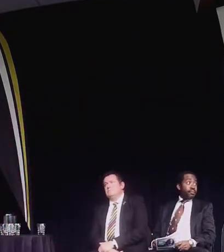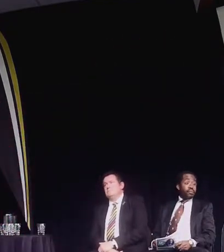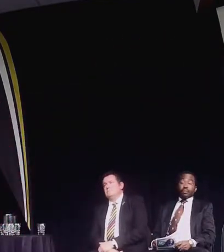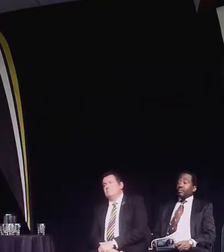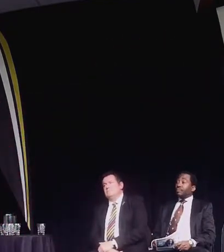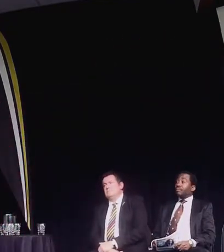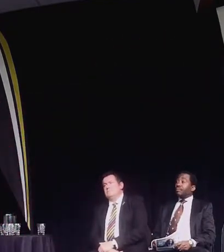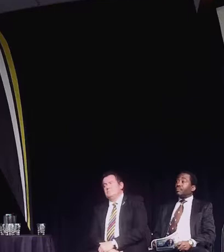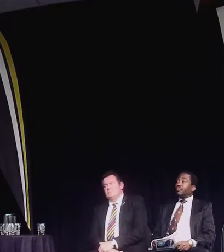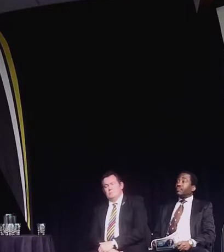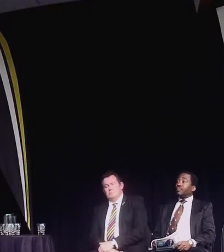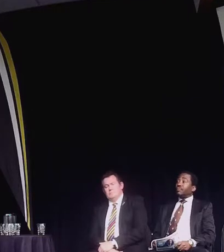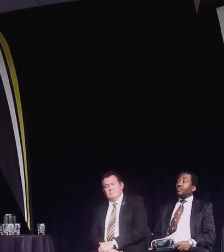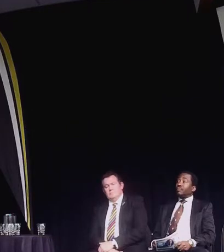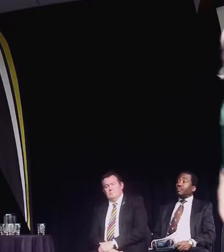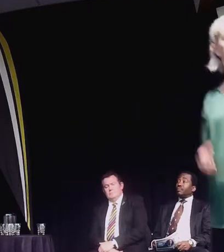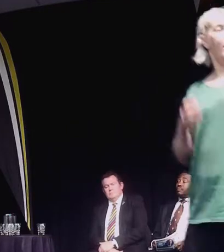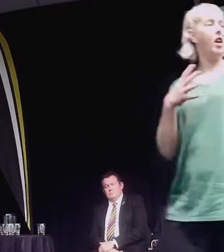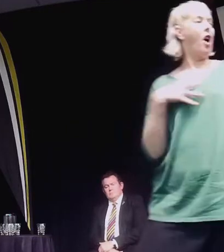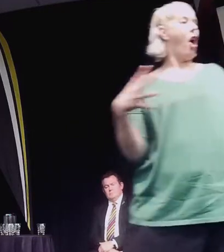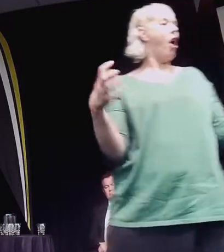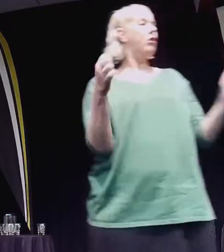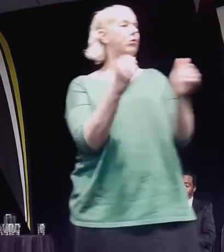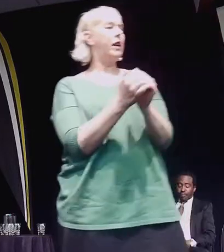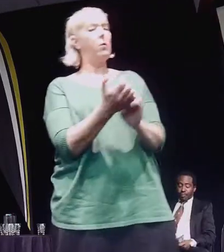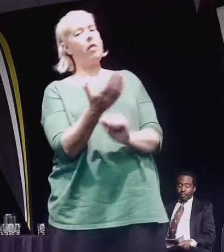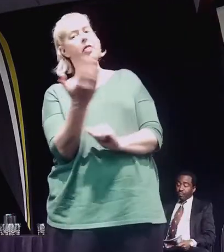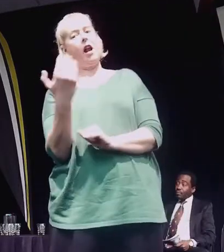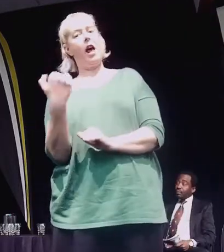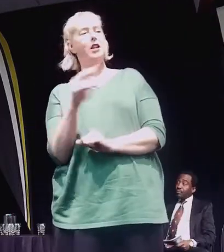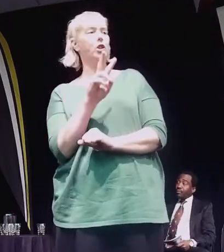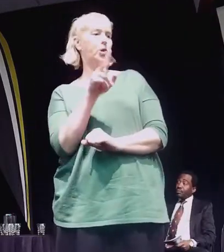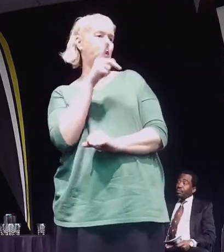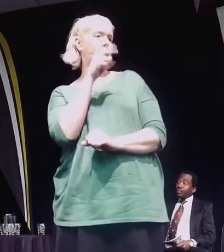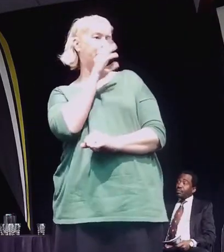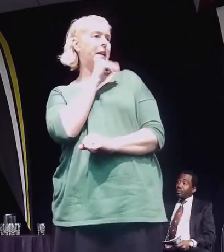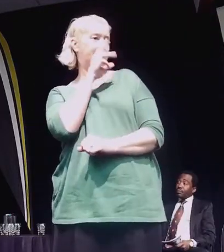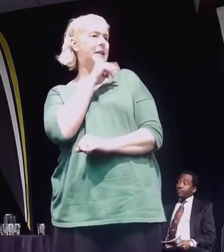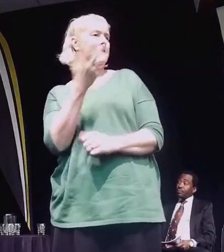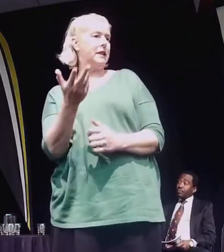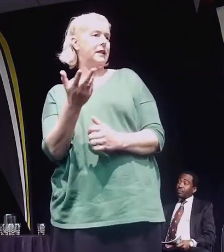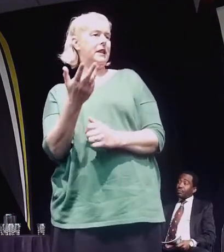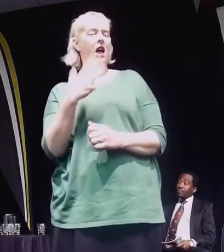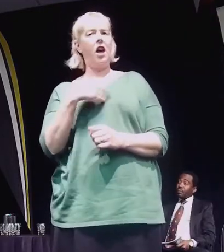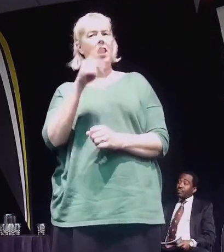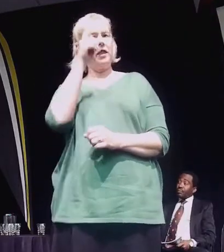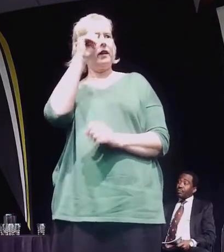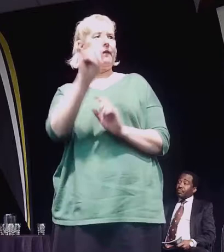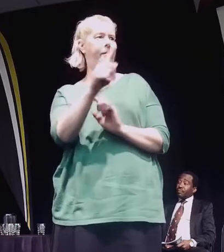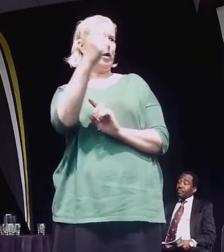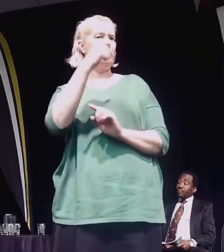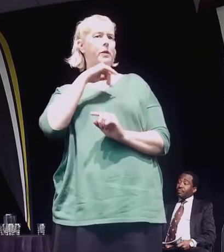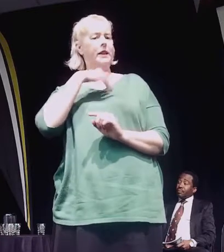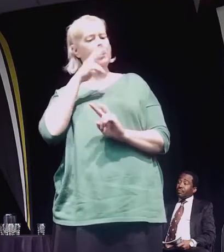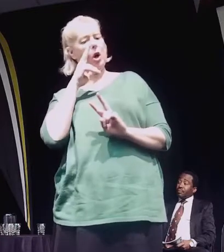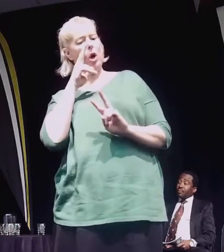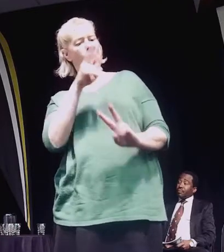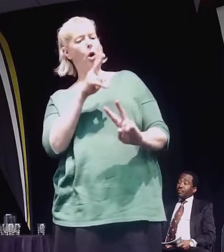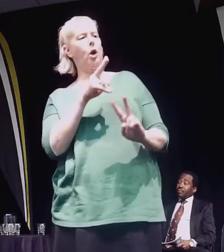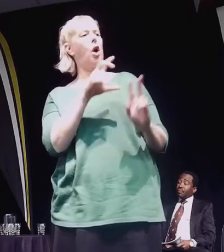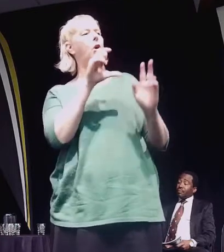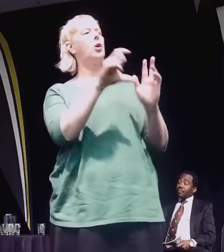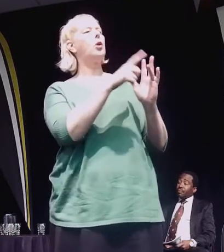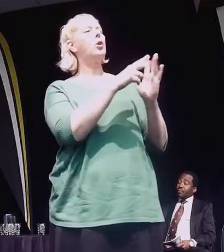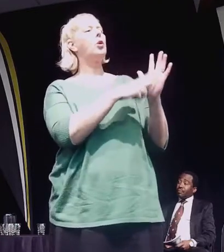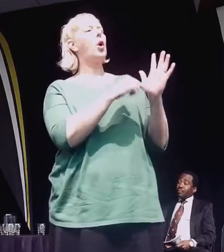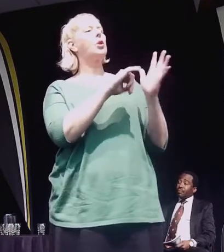Yeah, I would concur with the last two speakers. The one thing that I would add is I think we need to look at the consenting process. From talking to many people, one of